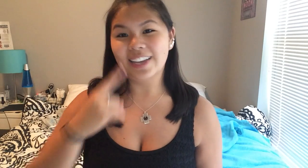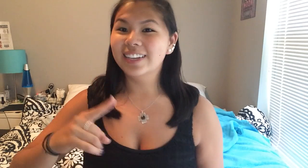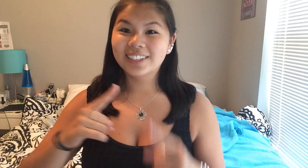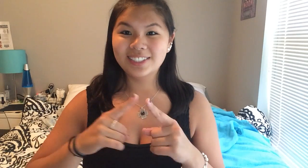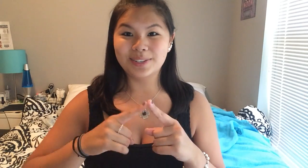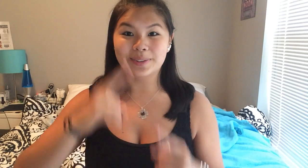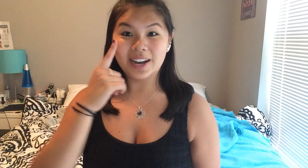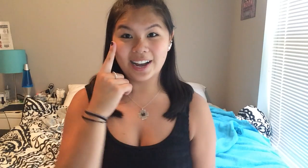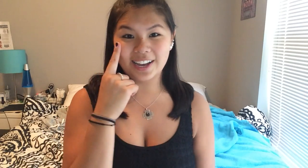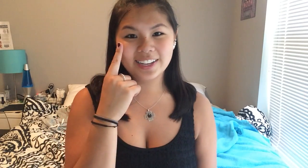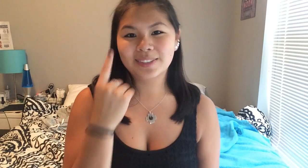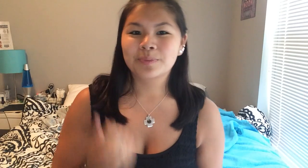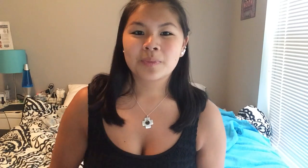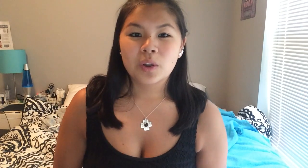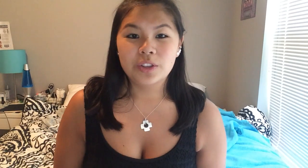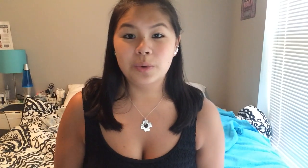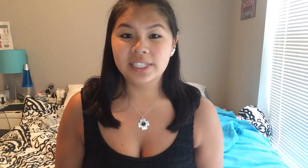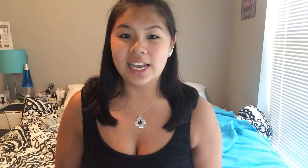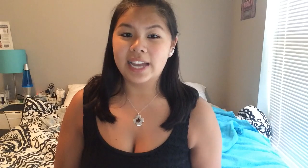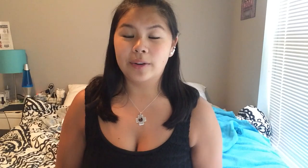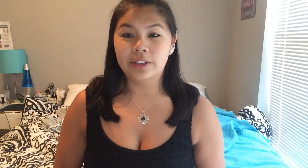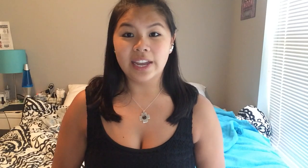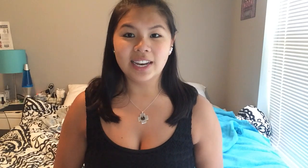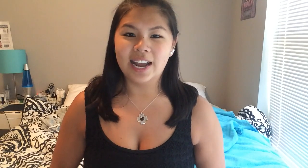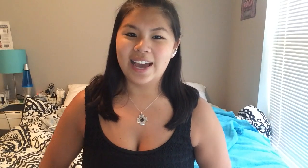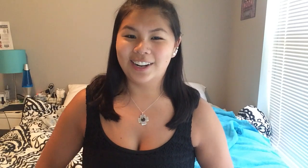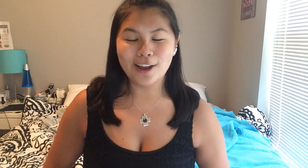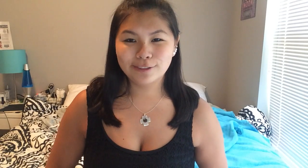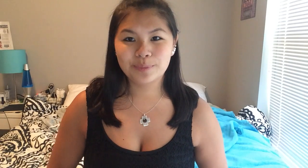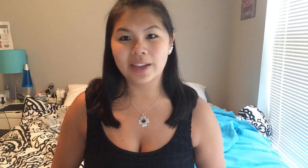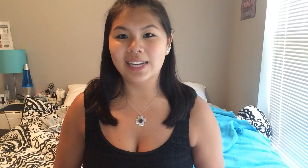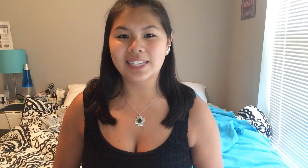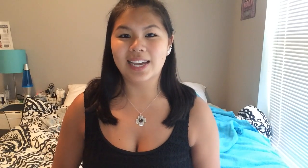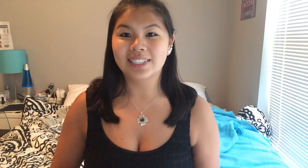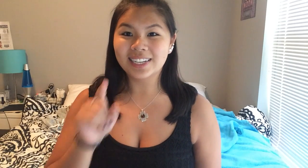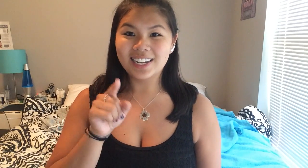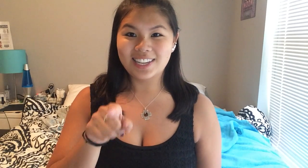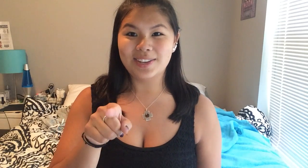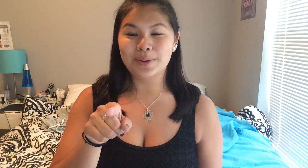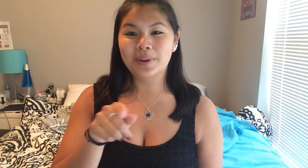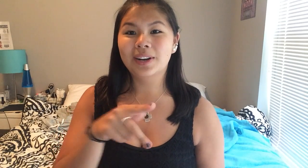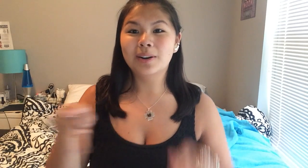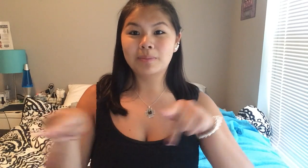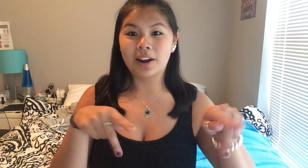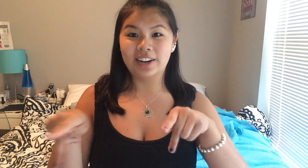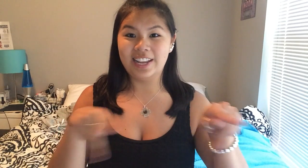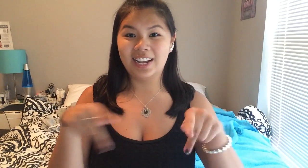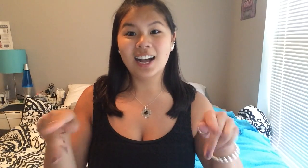eye to eye. You were staying out all night and I had enough. I signed you partying